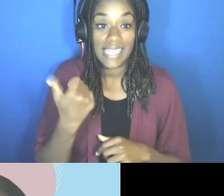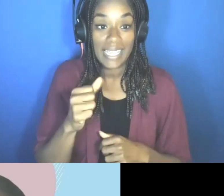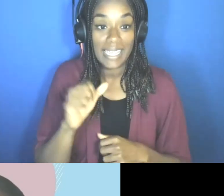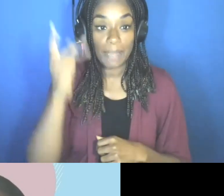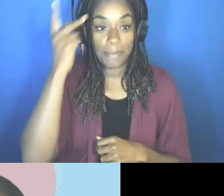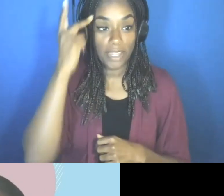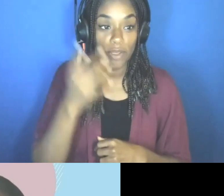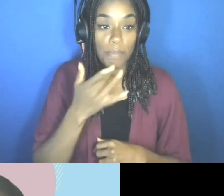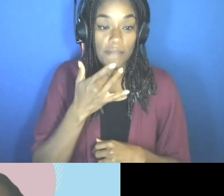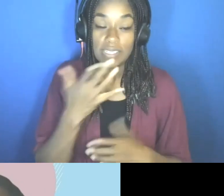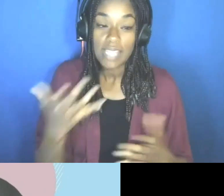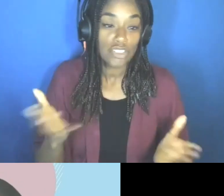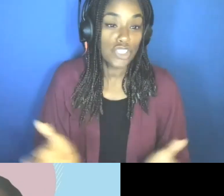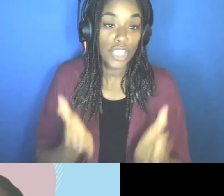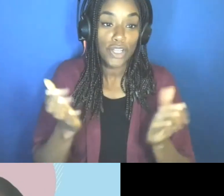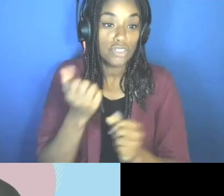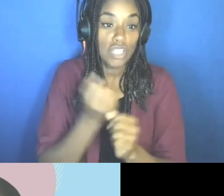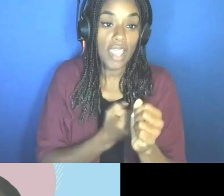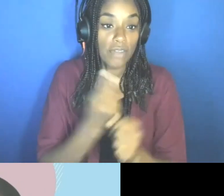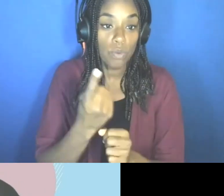to register and vote.